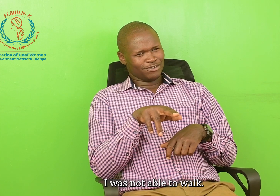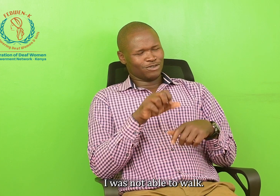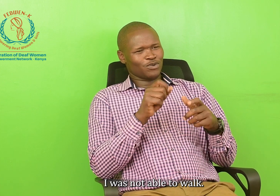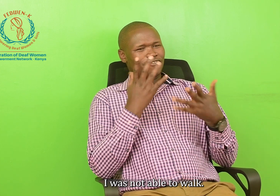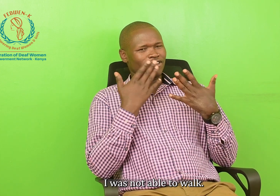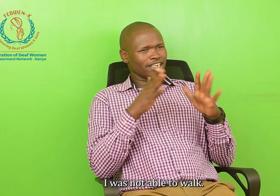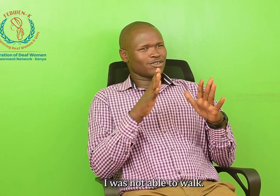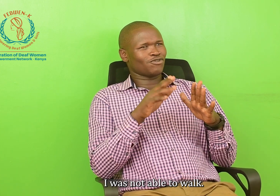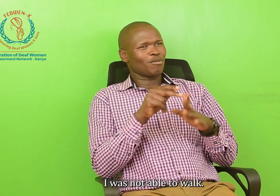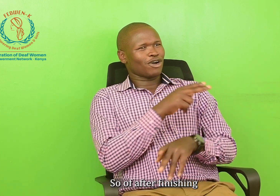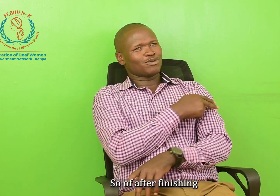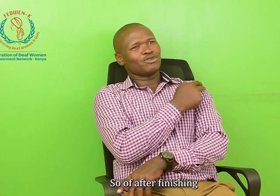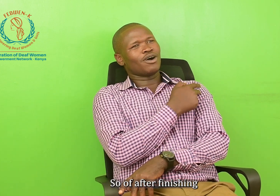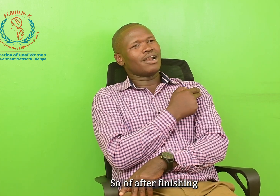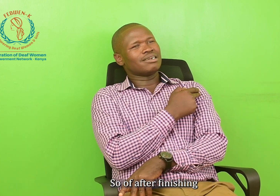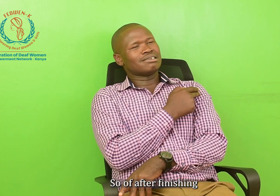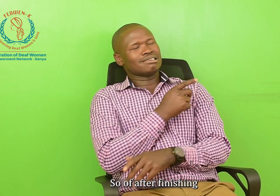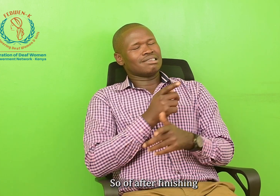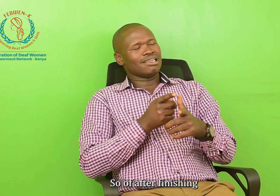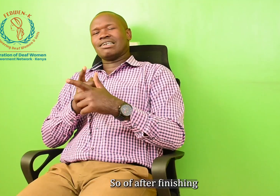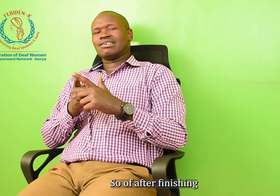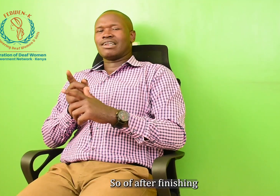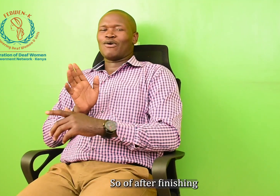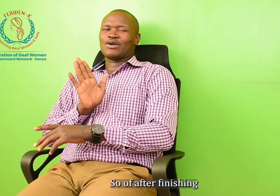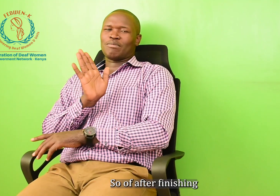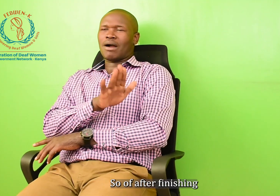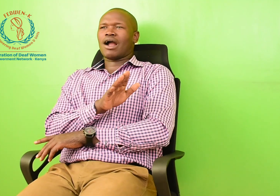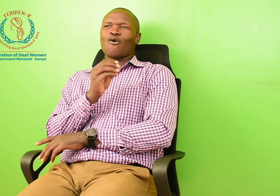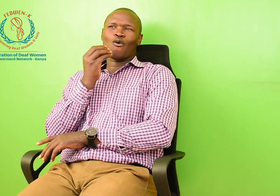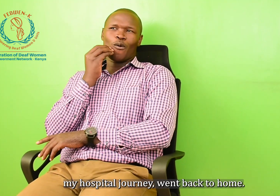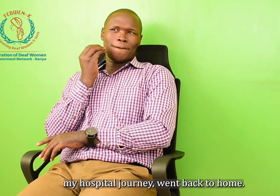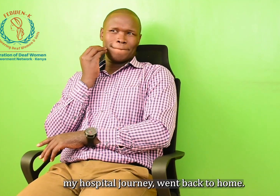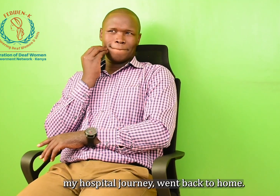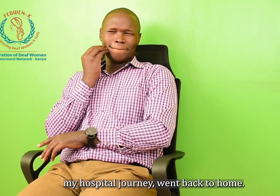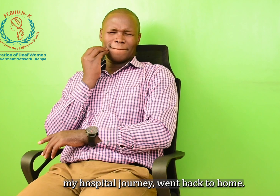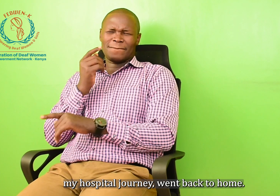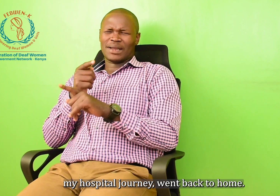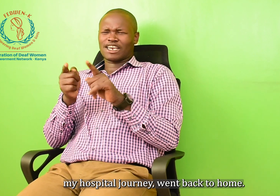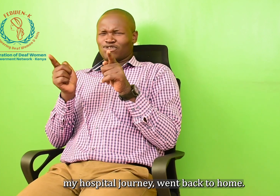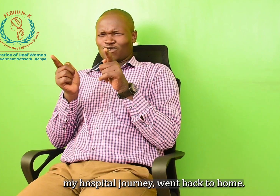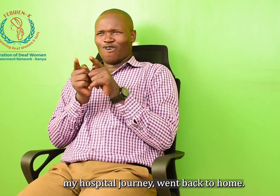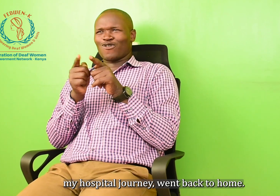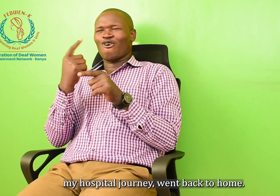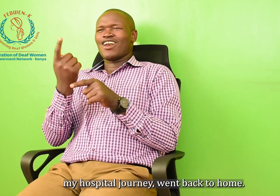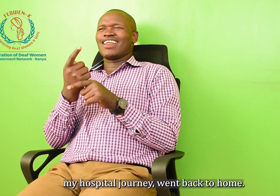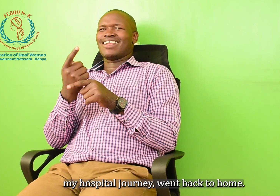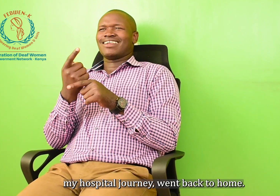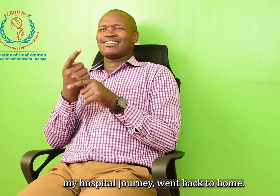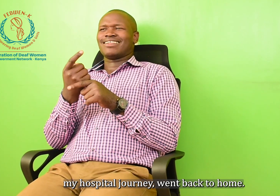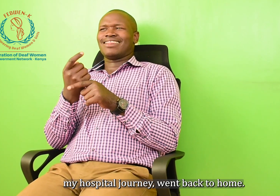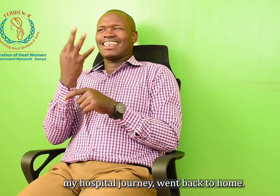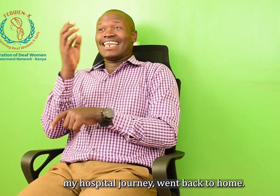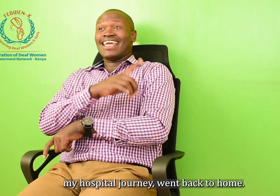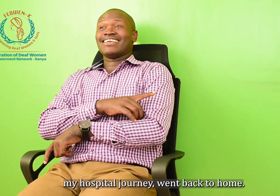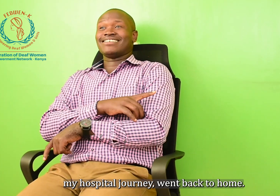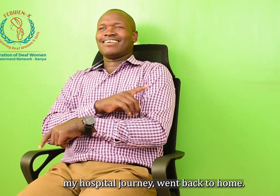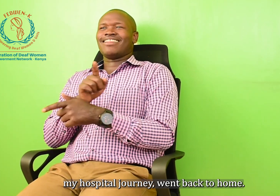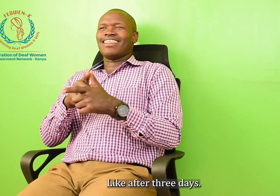walk. So after finishing my hospital journey, I went back to home. Like